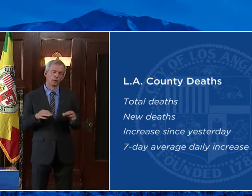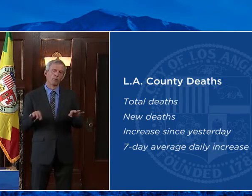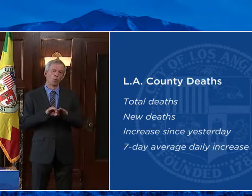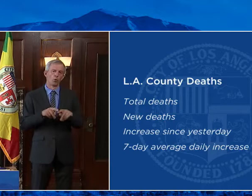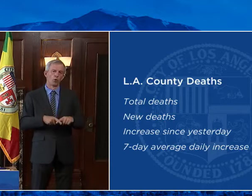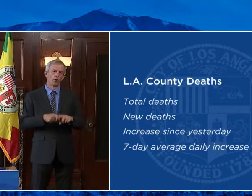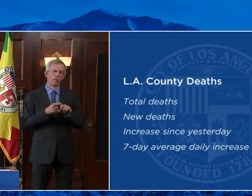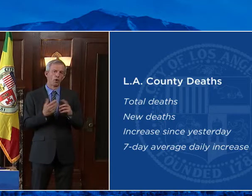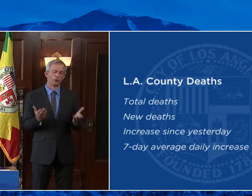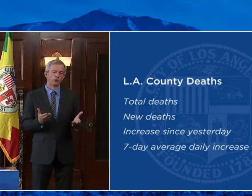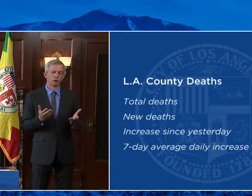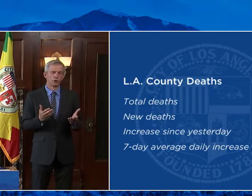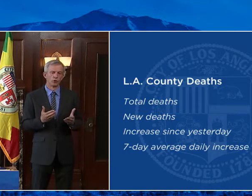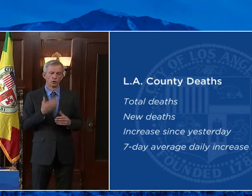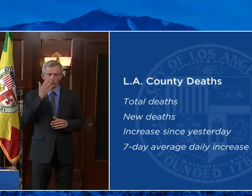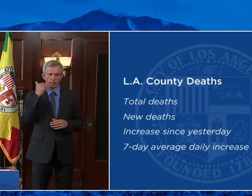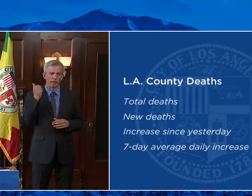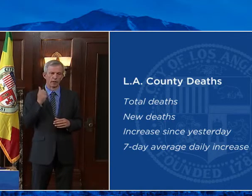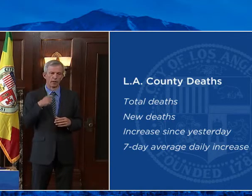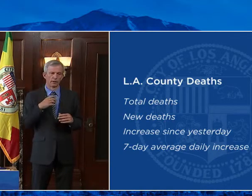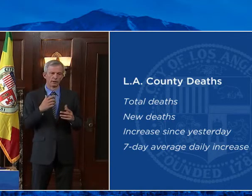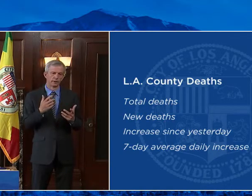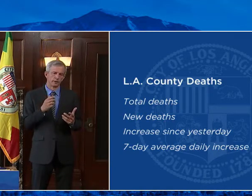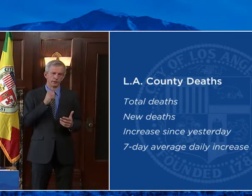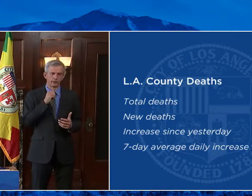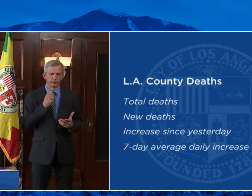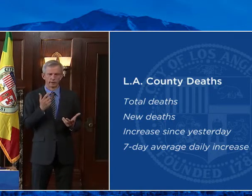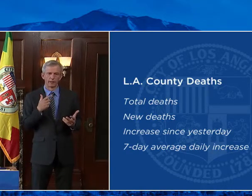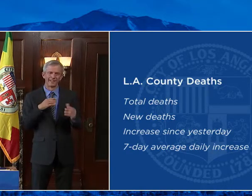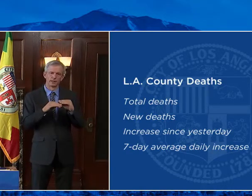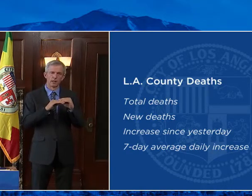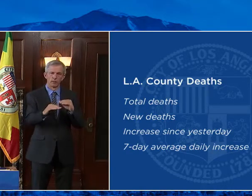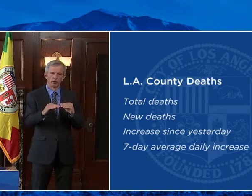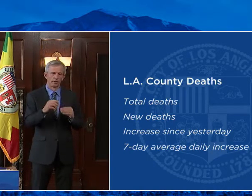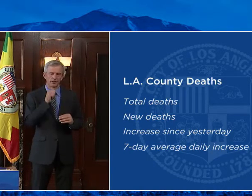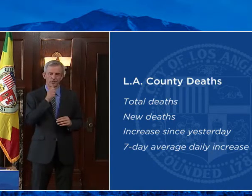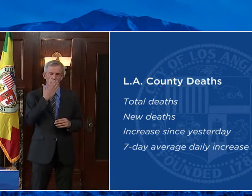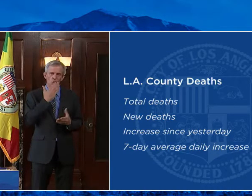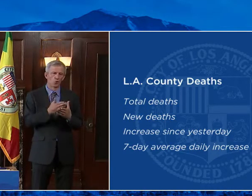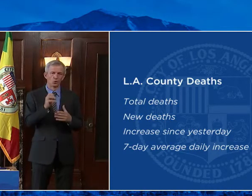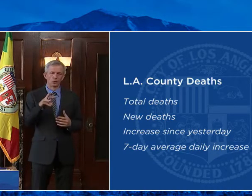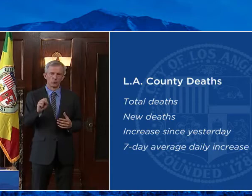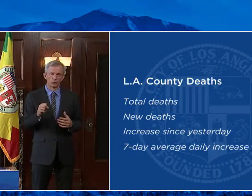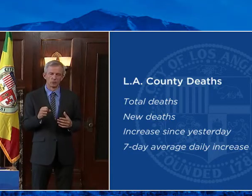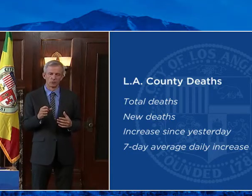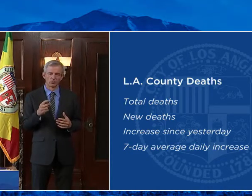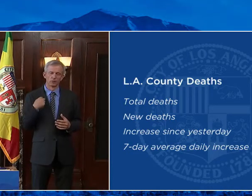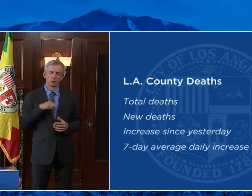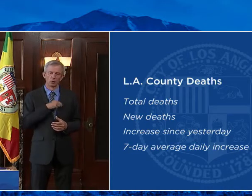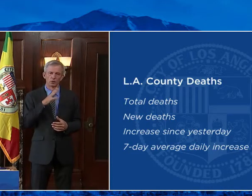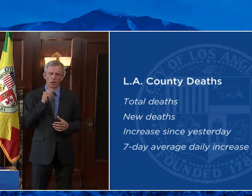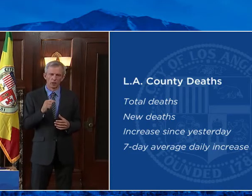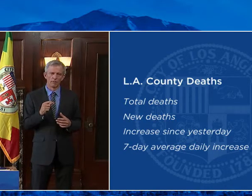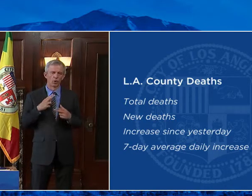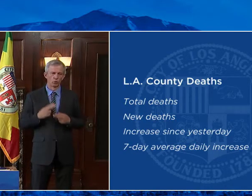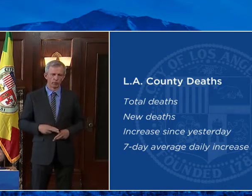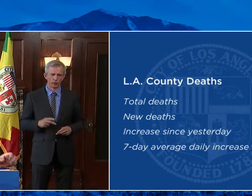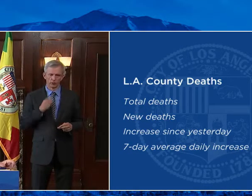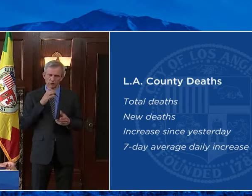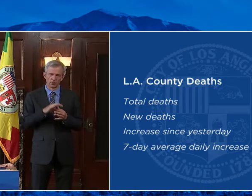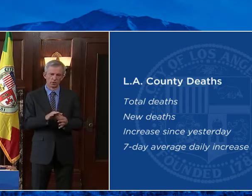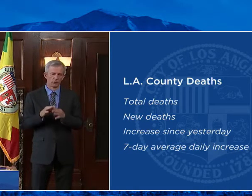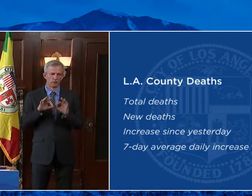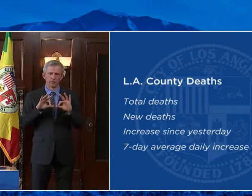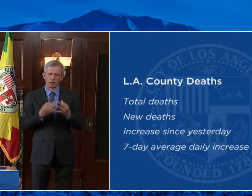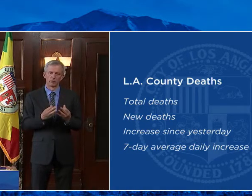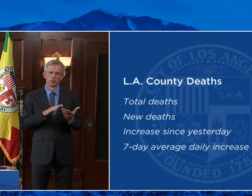been stable. I never say that's good news because these are human beings, and these are deaths, and they're connected to families and communities. And we